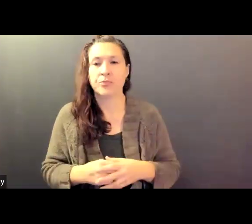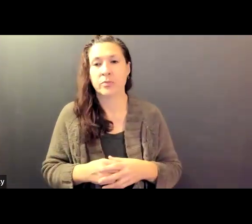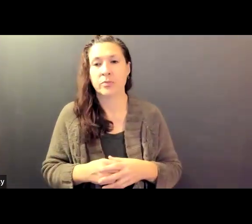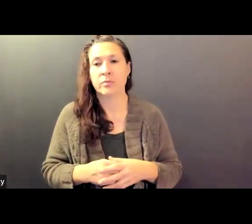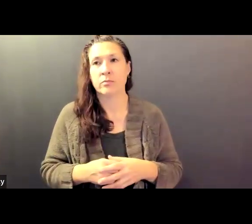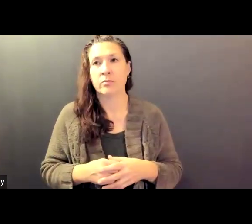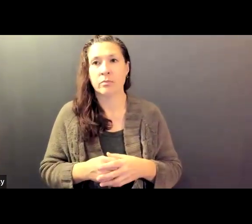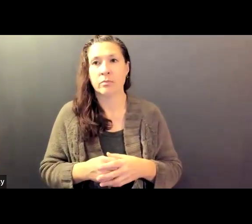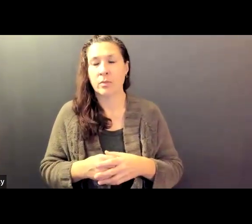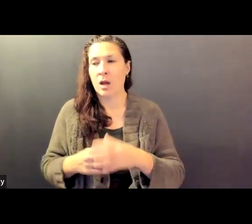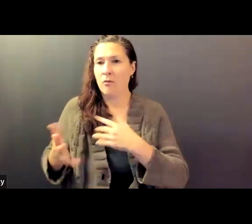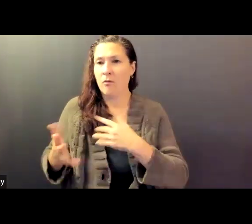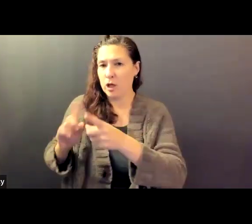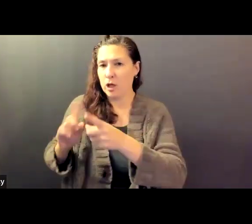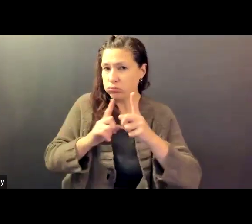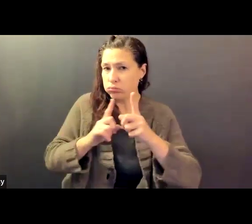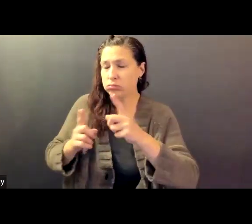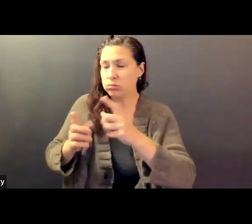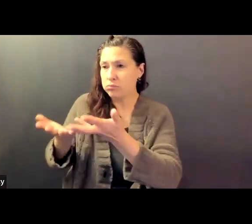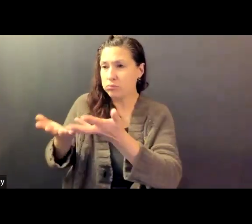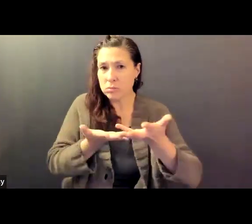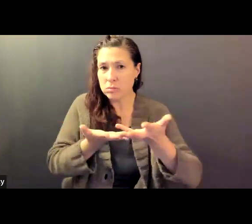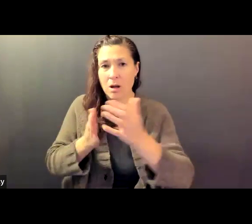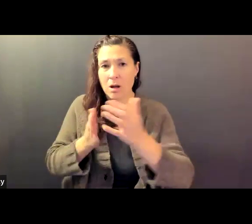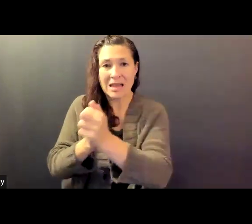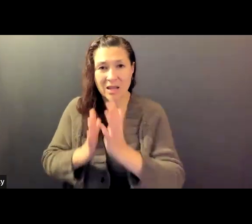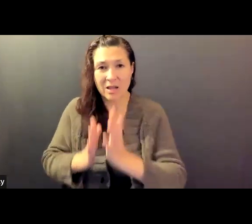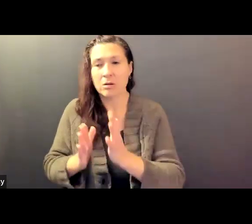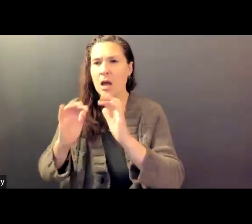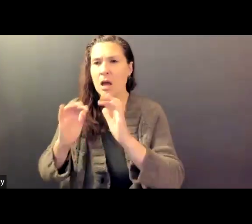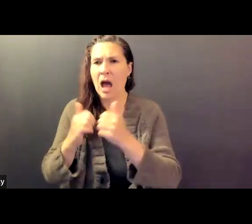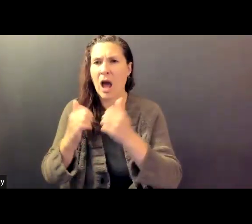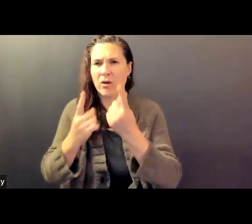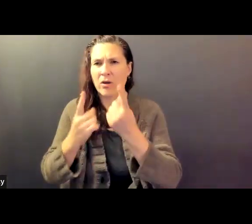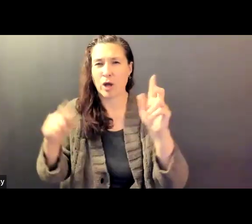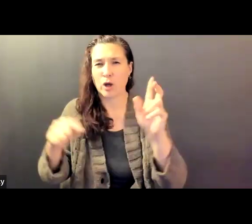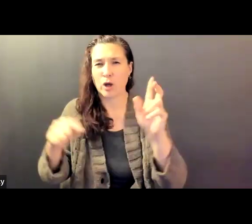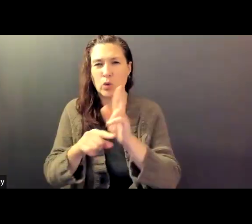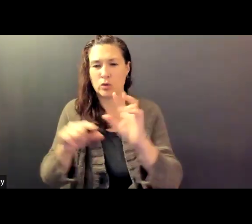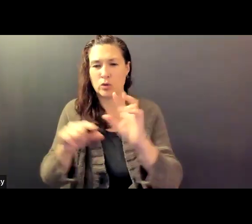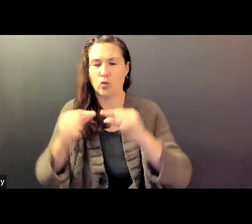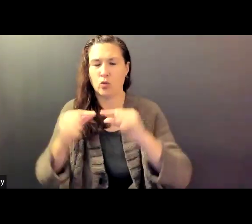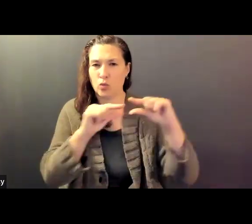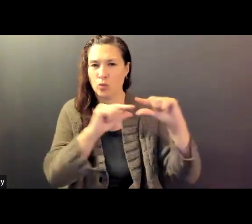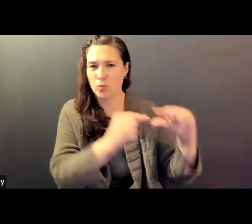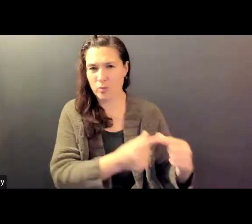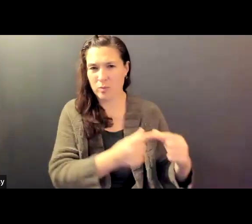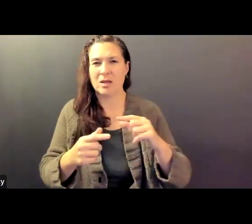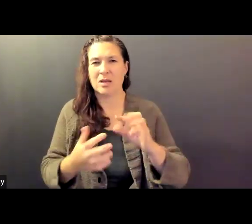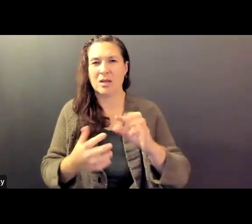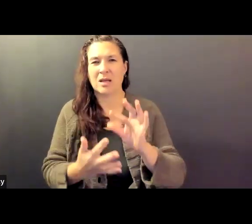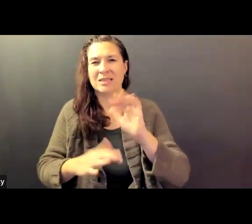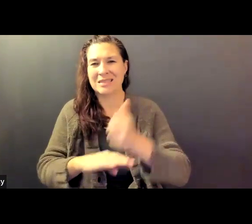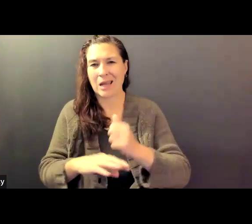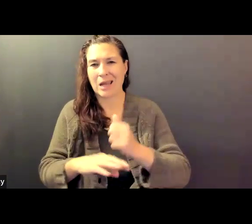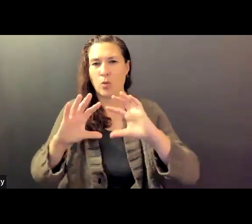talking to leaders about how they can more effectively use grouping so that students can get an experience of